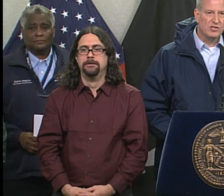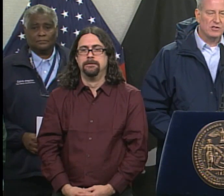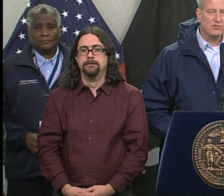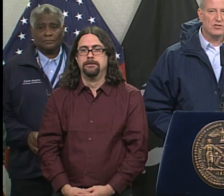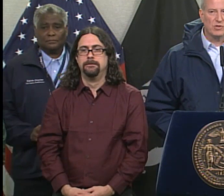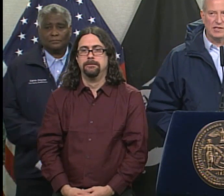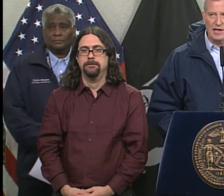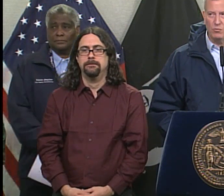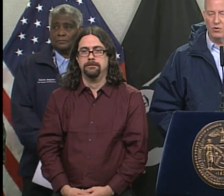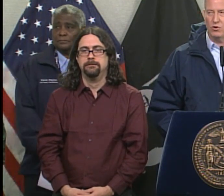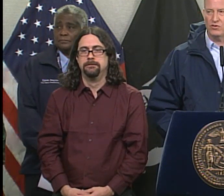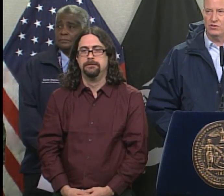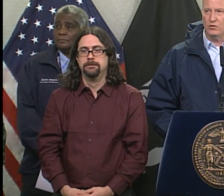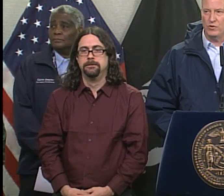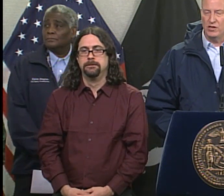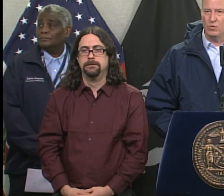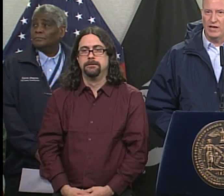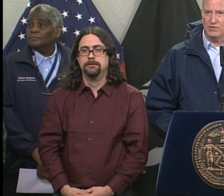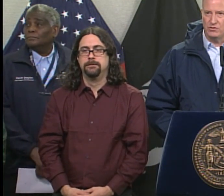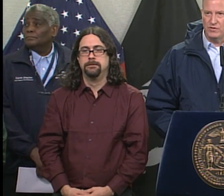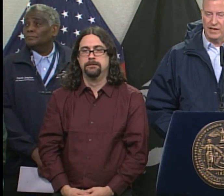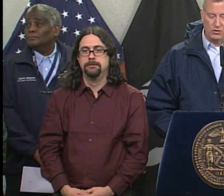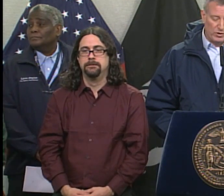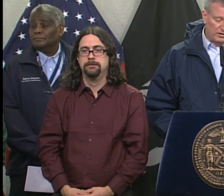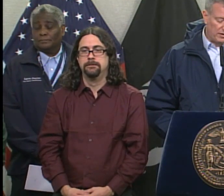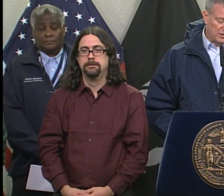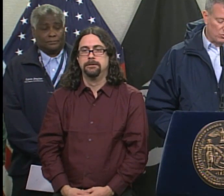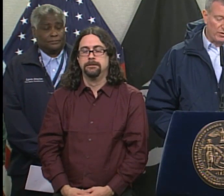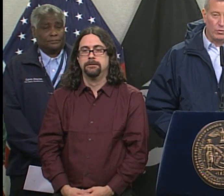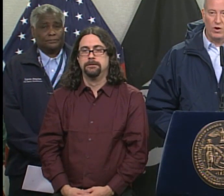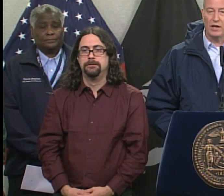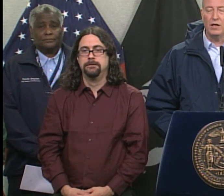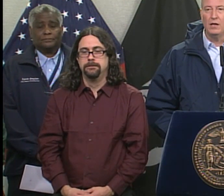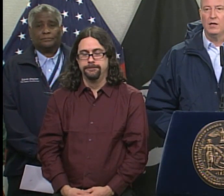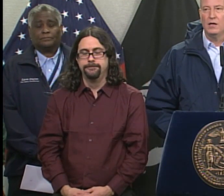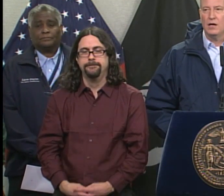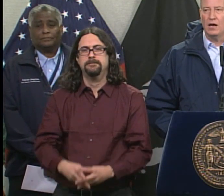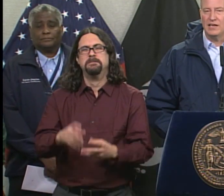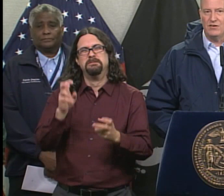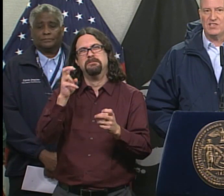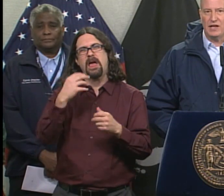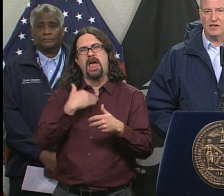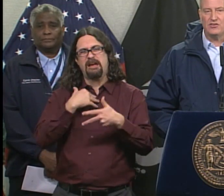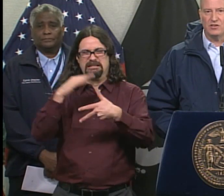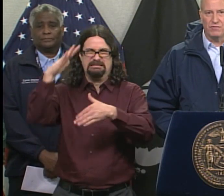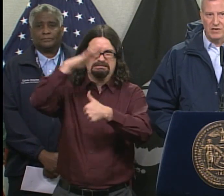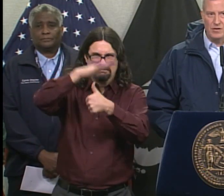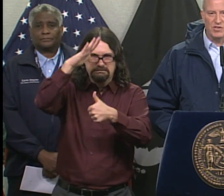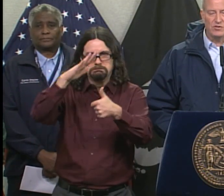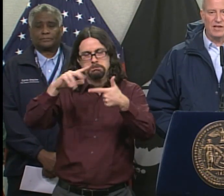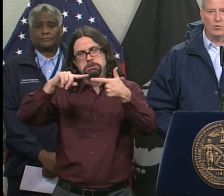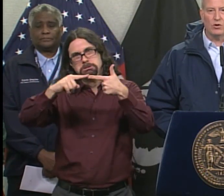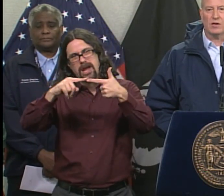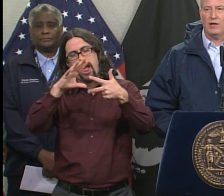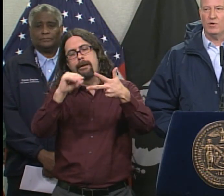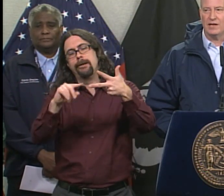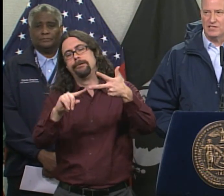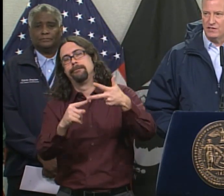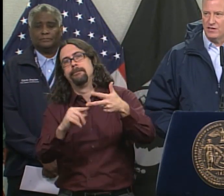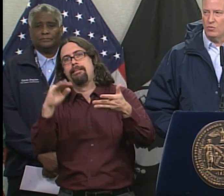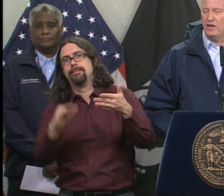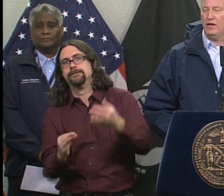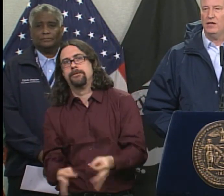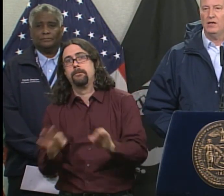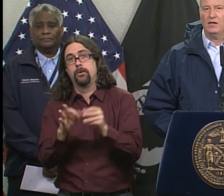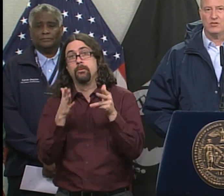of tertiary streets with a lot more work to do, and we know we have to do that quickly. That's why we want to give sanitation the freedom to do that work. And what gets in